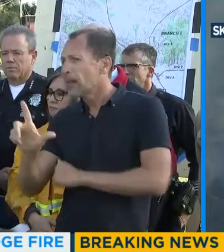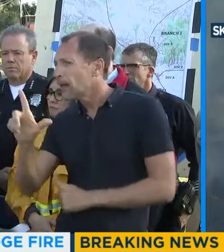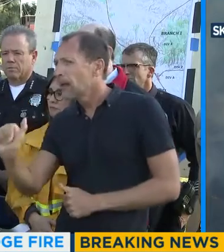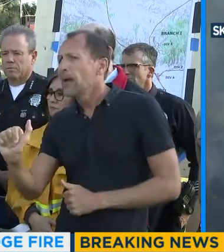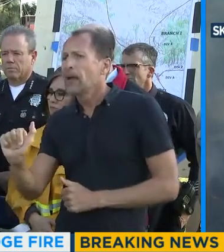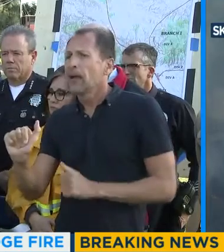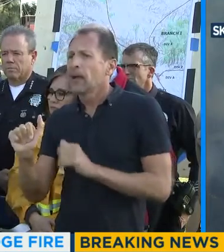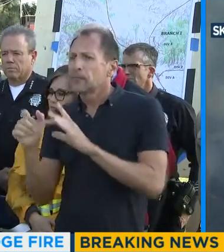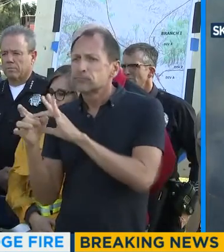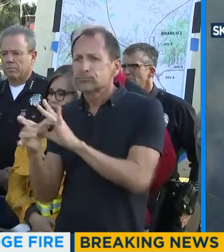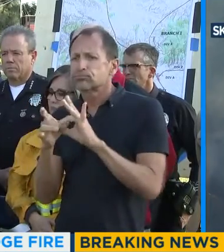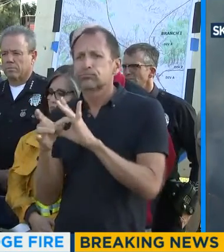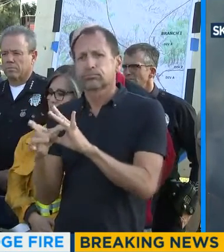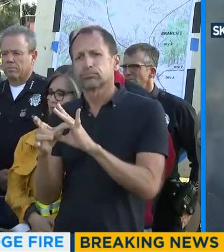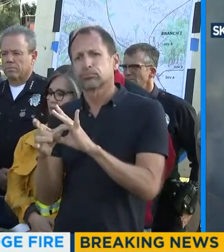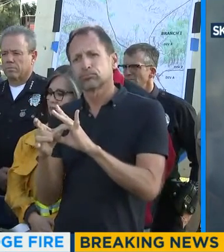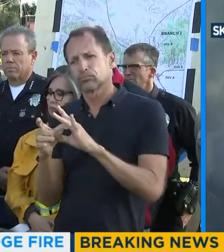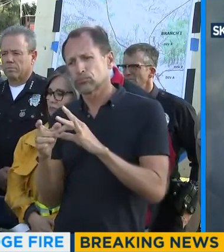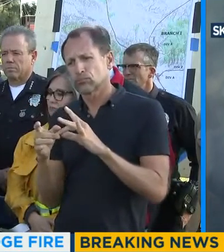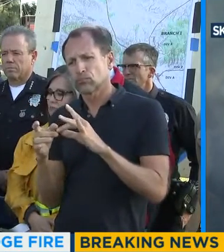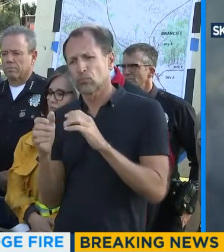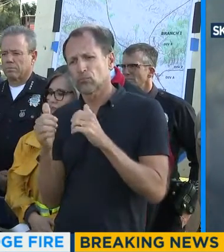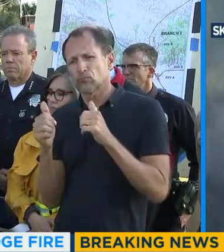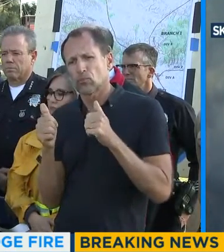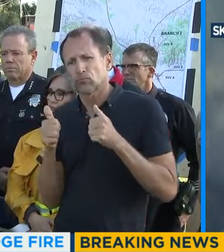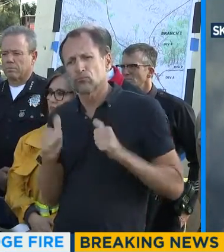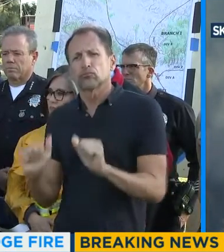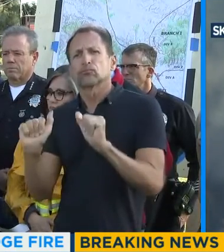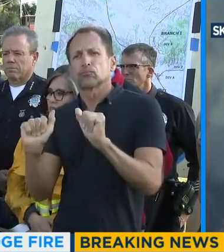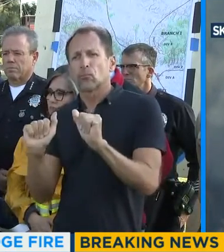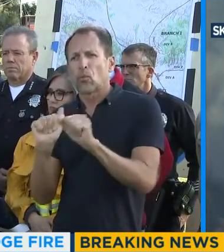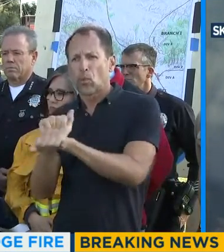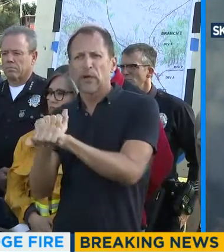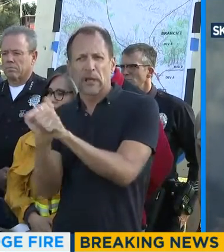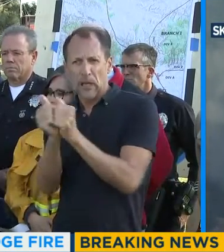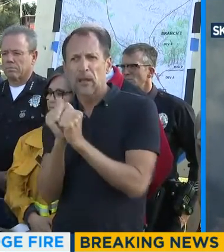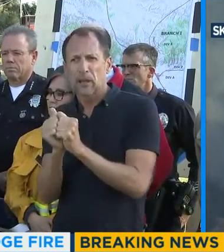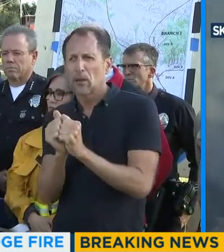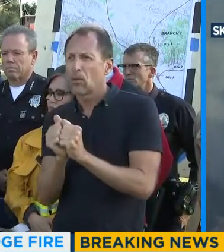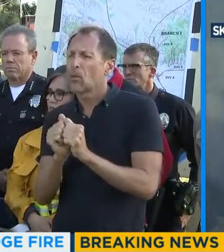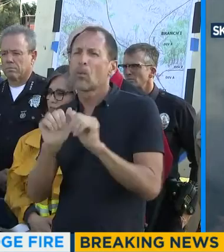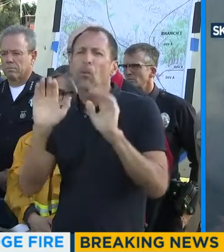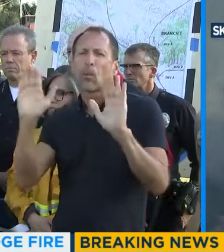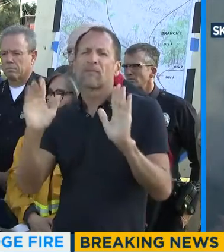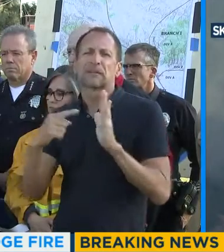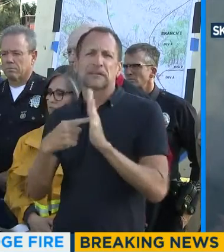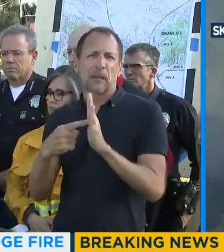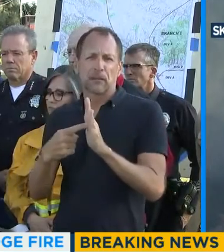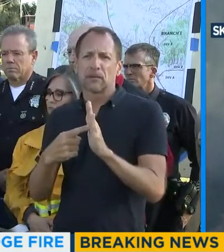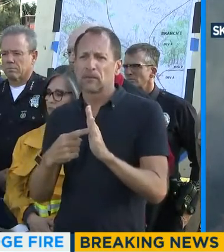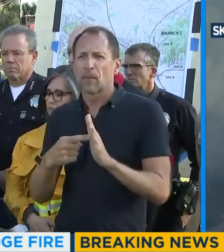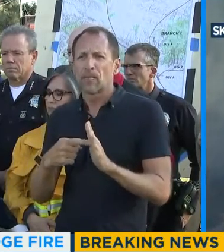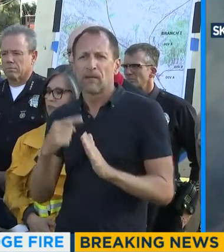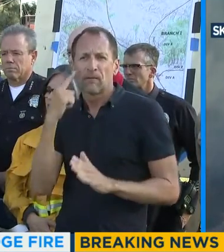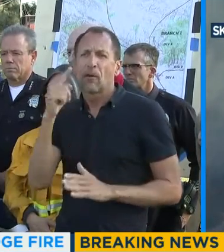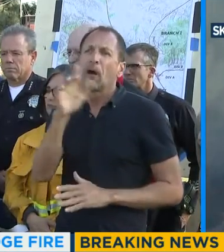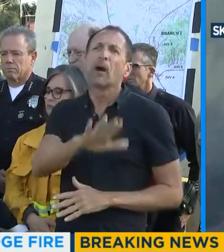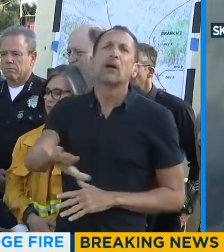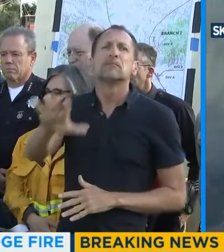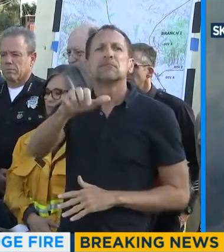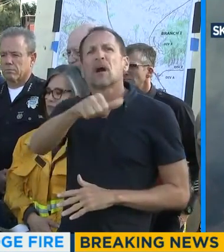really an effort to make that difference and a true model for to have through across the